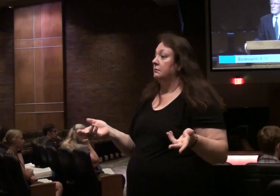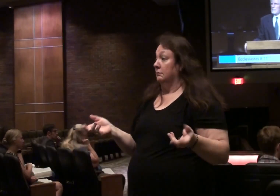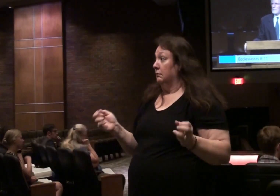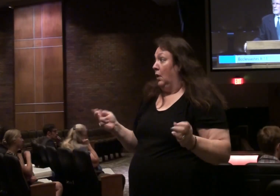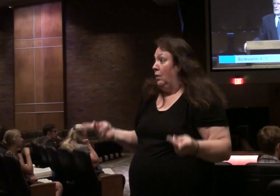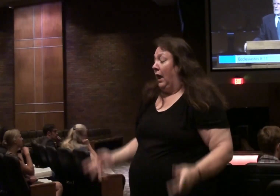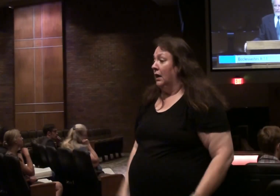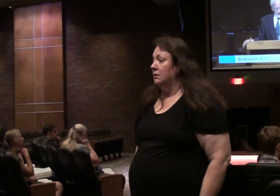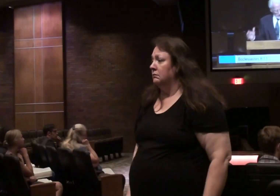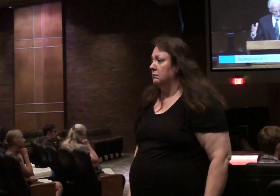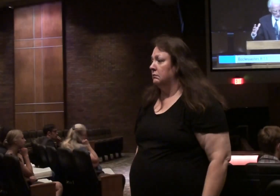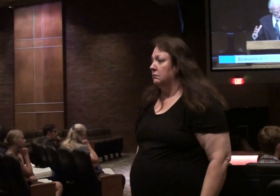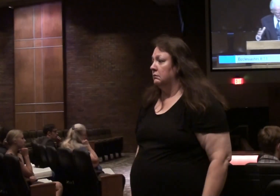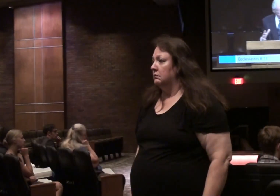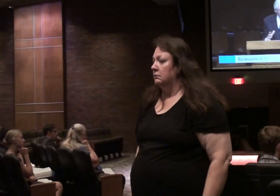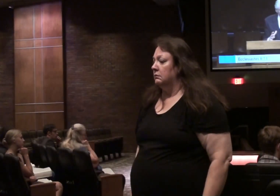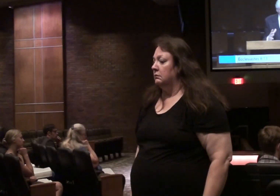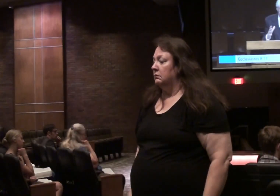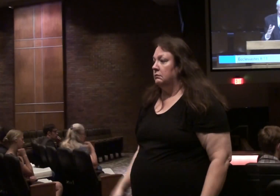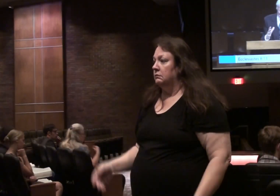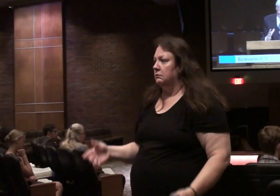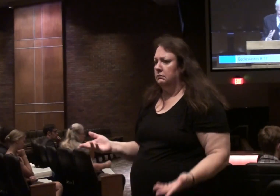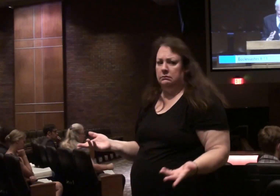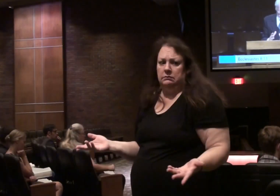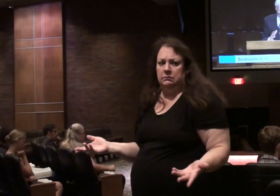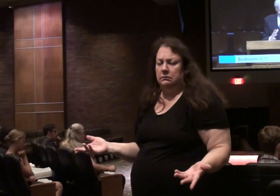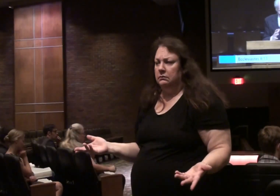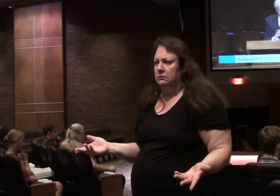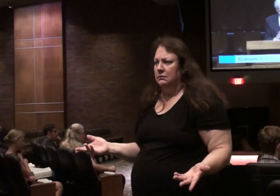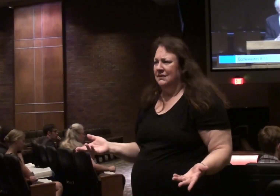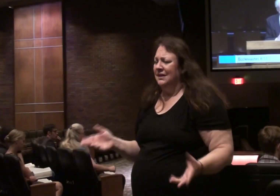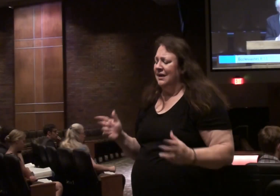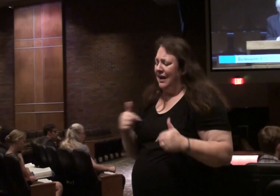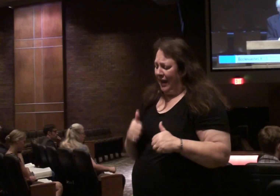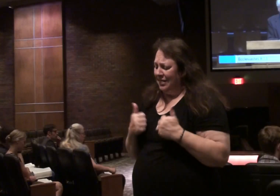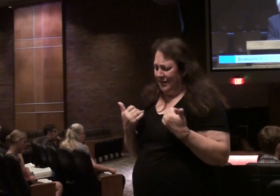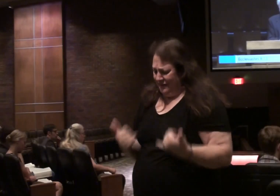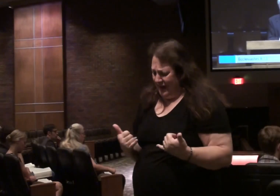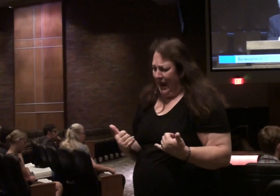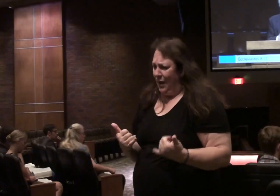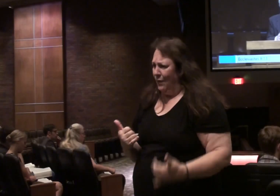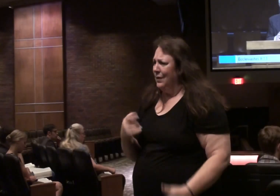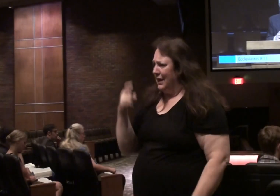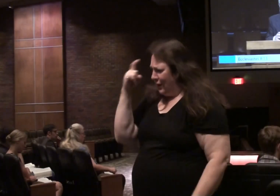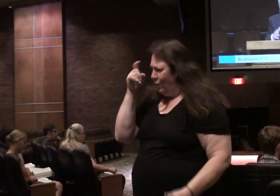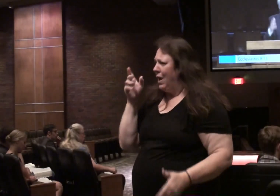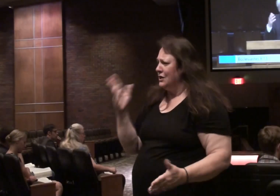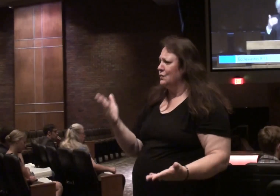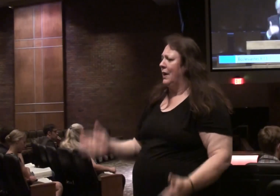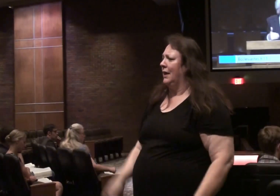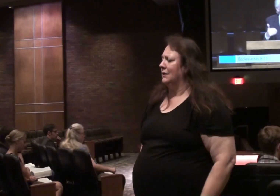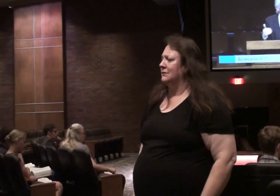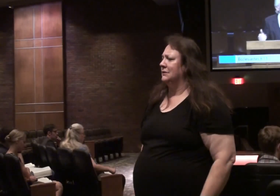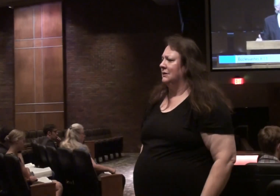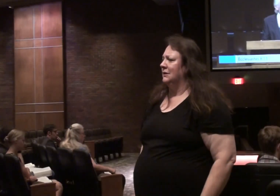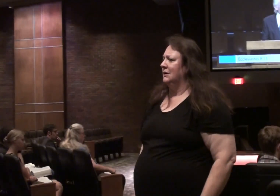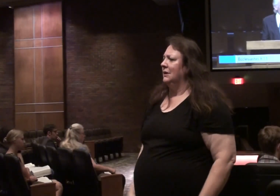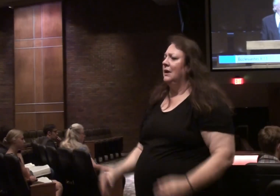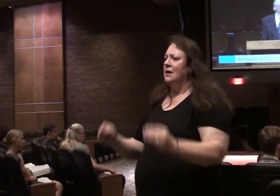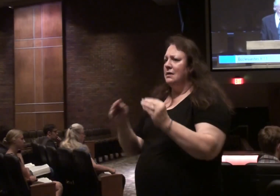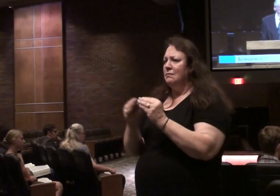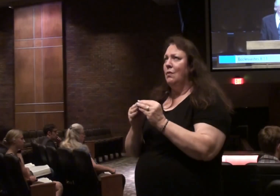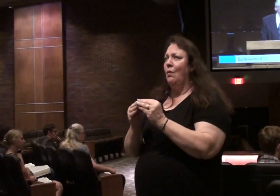Okay. Now, where was I? I have to live my days here wisely. And down to more